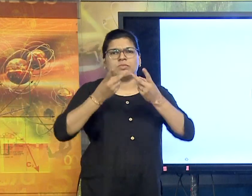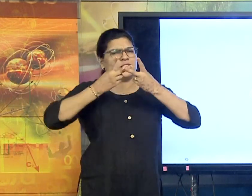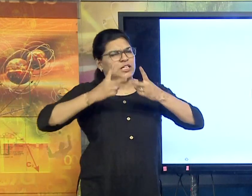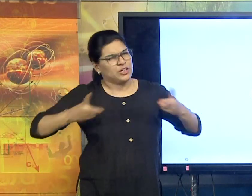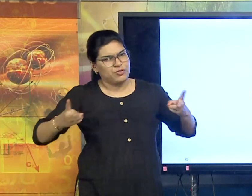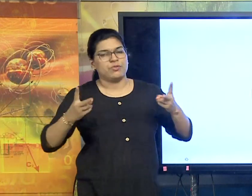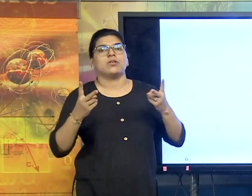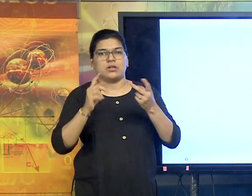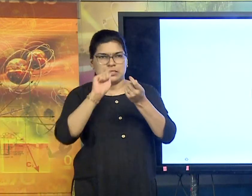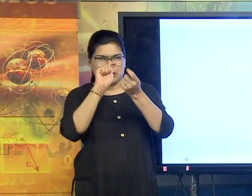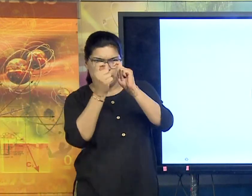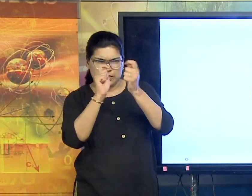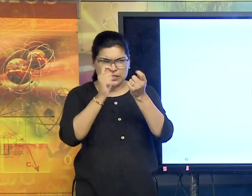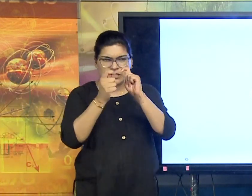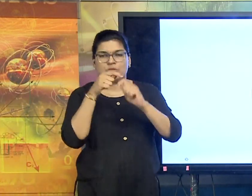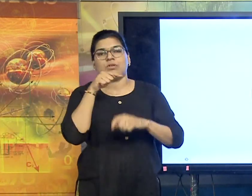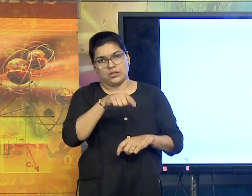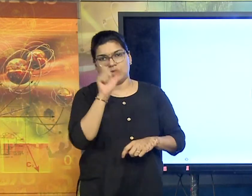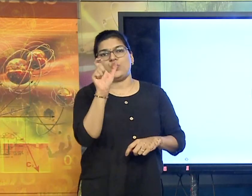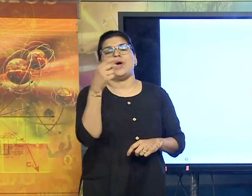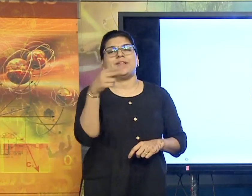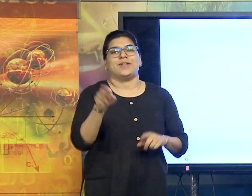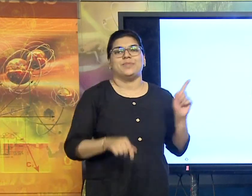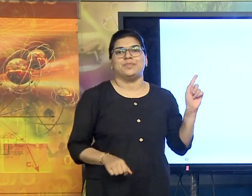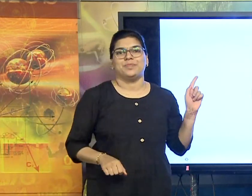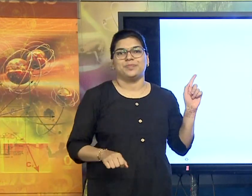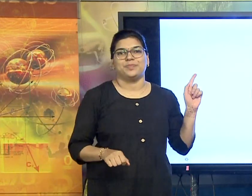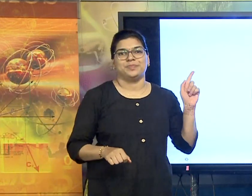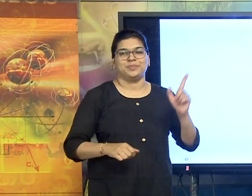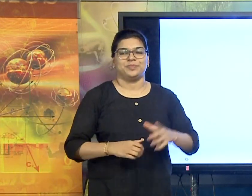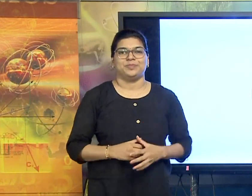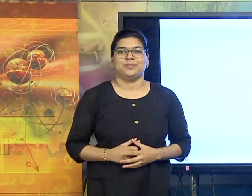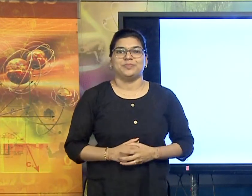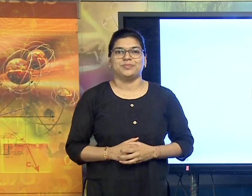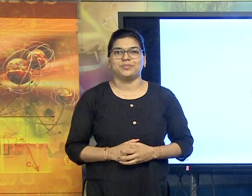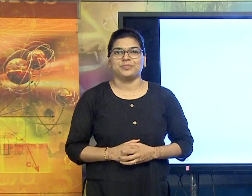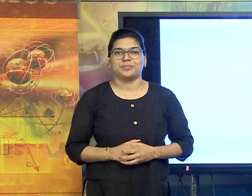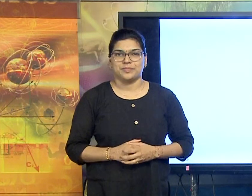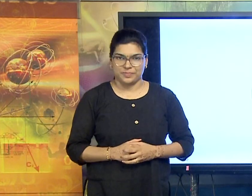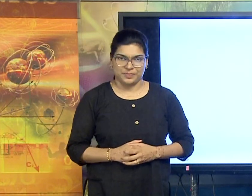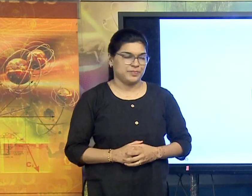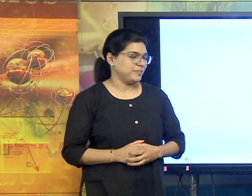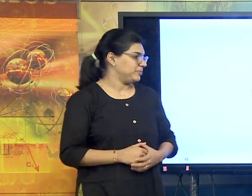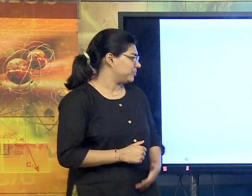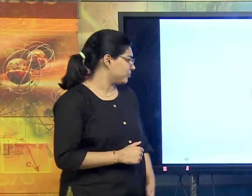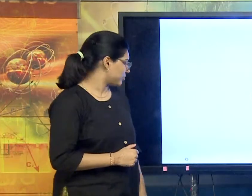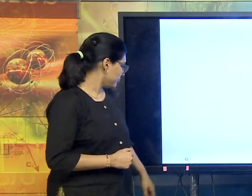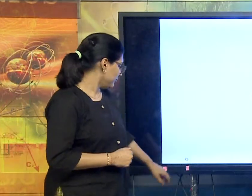picture or in any text, so we call it edit.